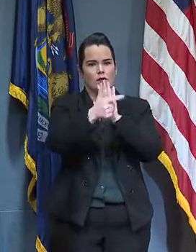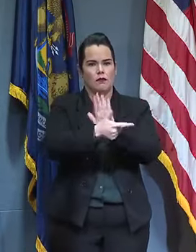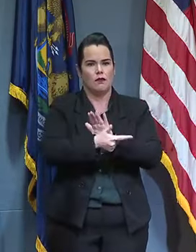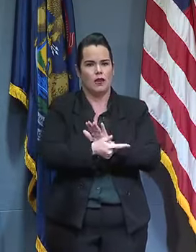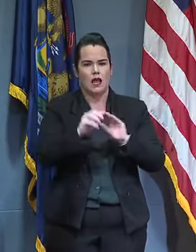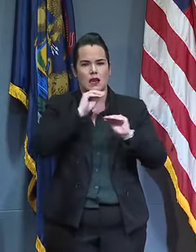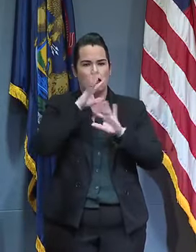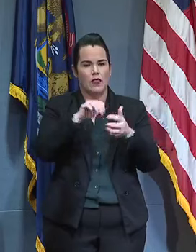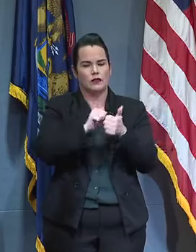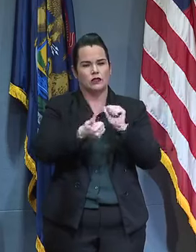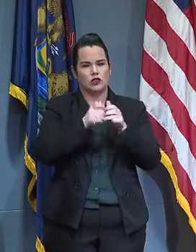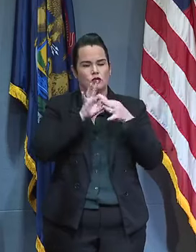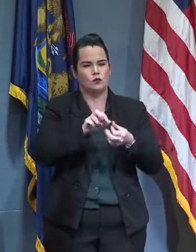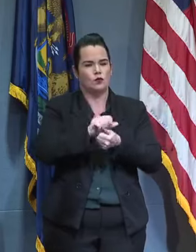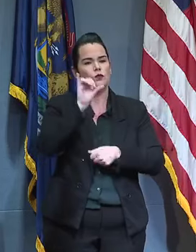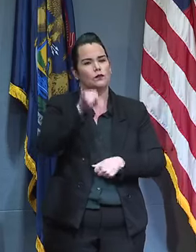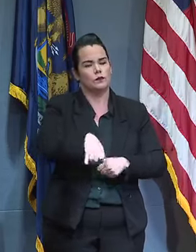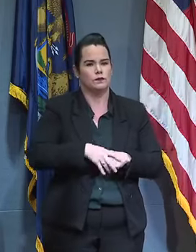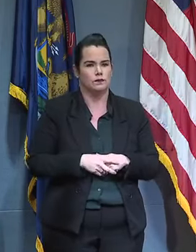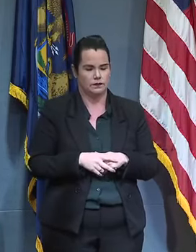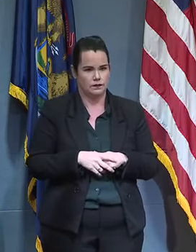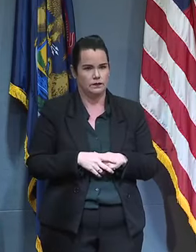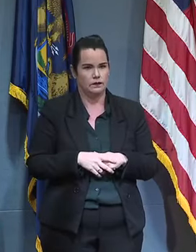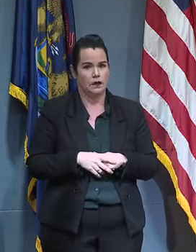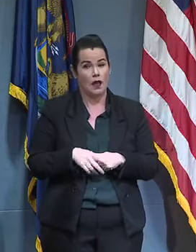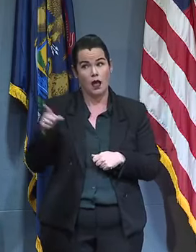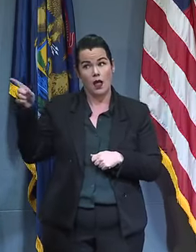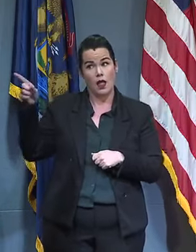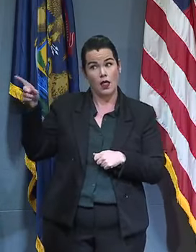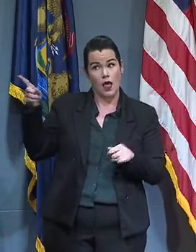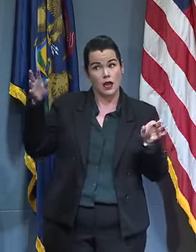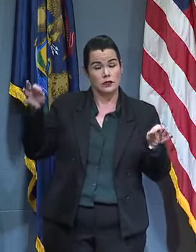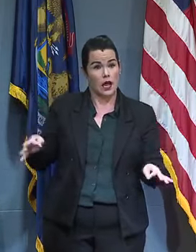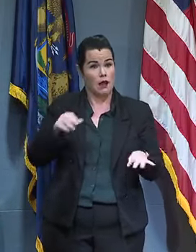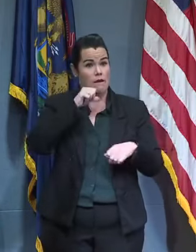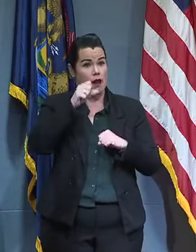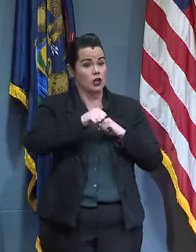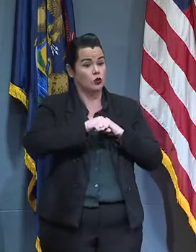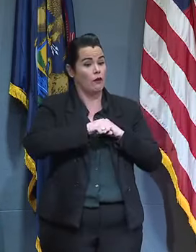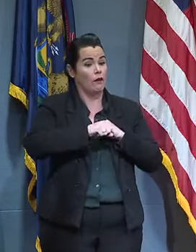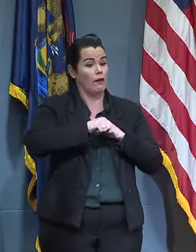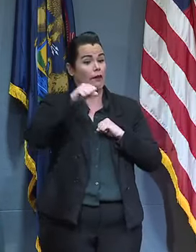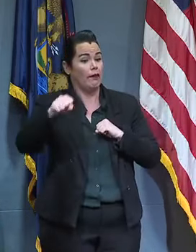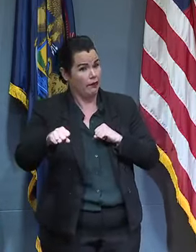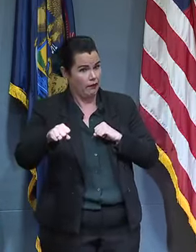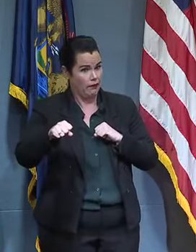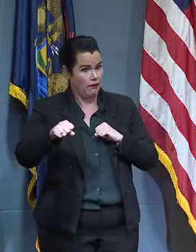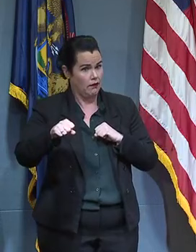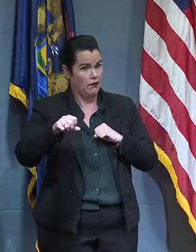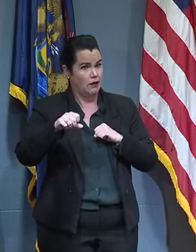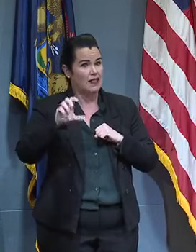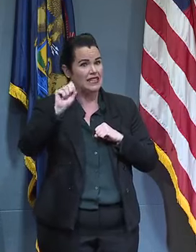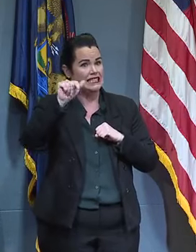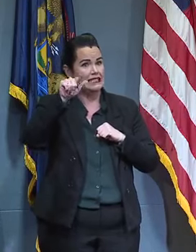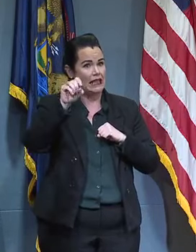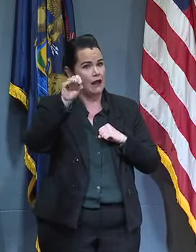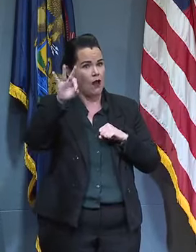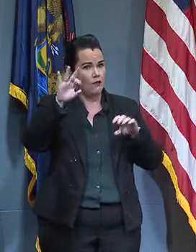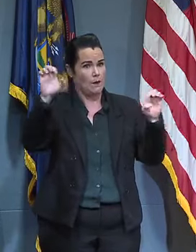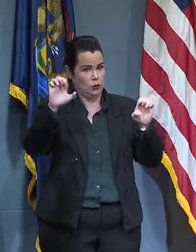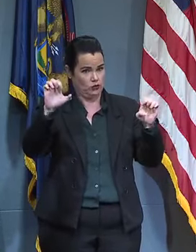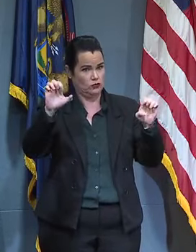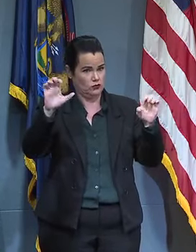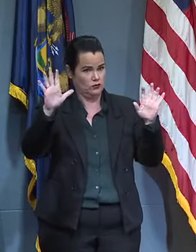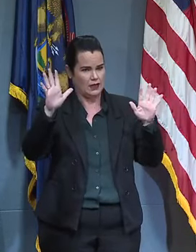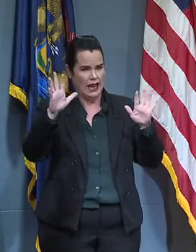Nothing's changed on that regard. The fact that they chose not to extend the state of emergency is something altogether different. So no one